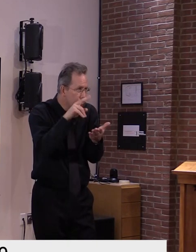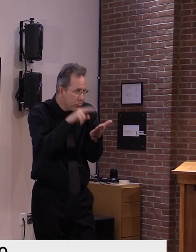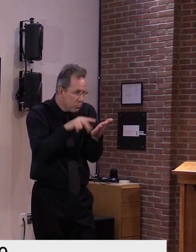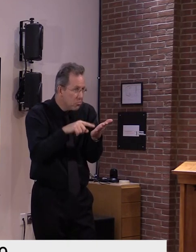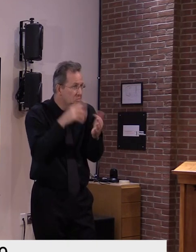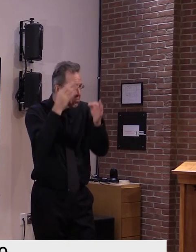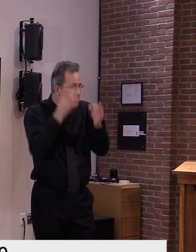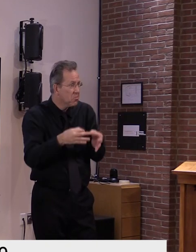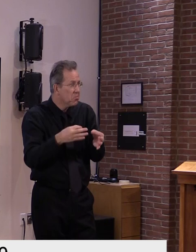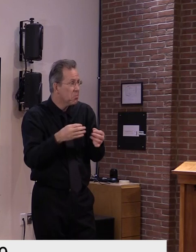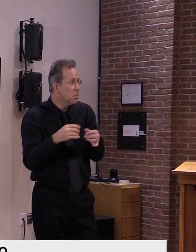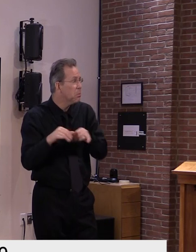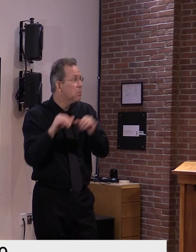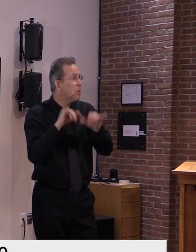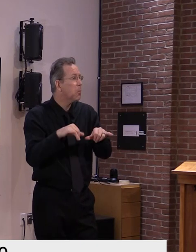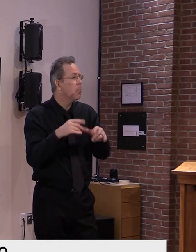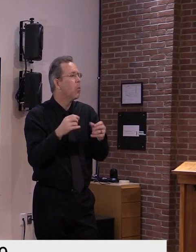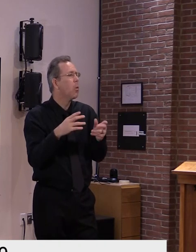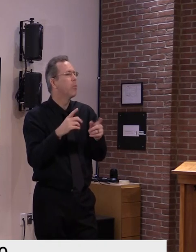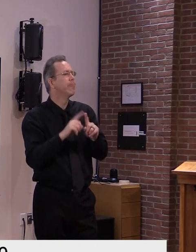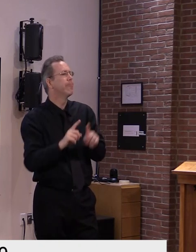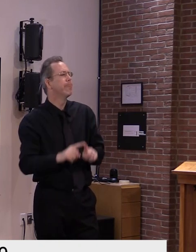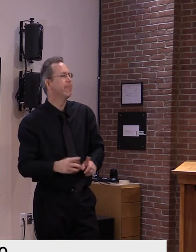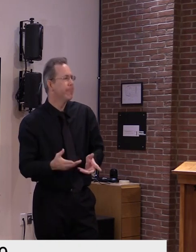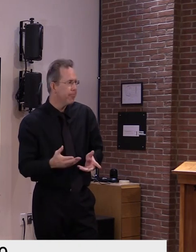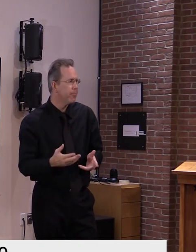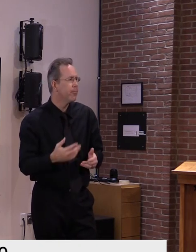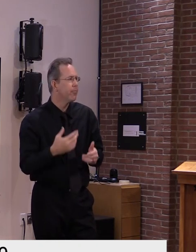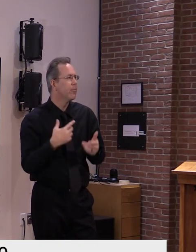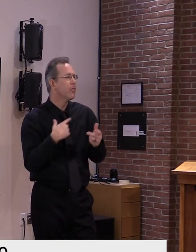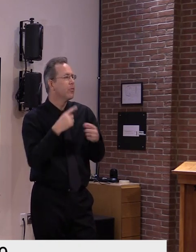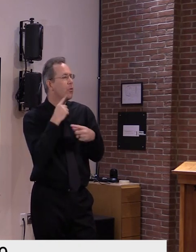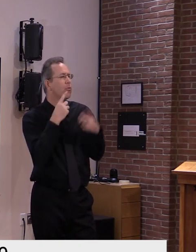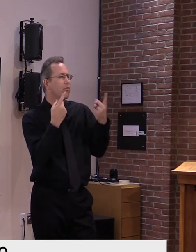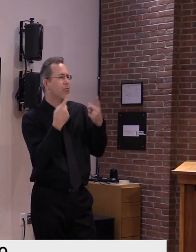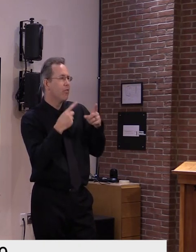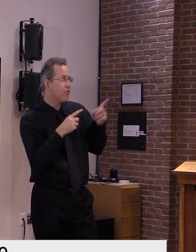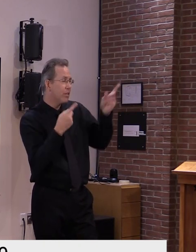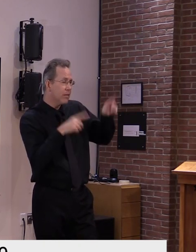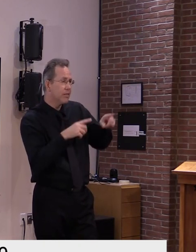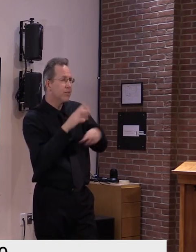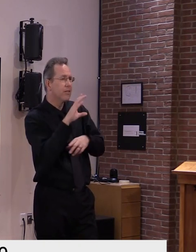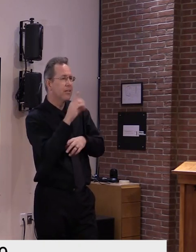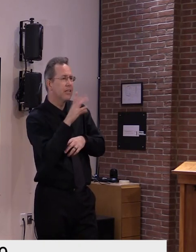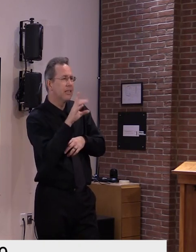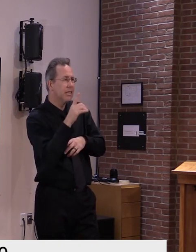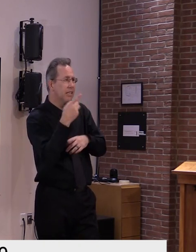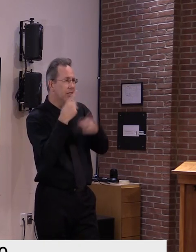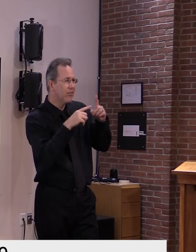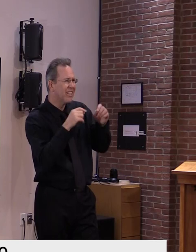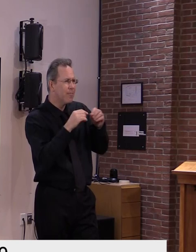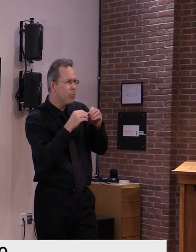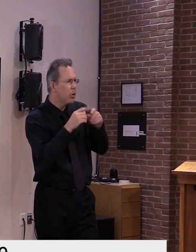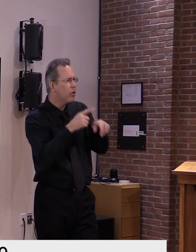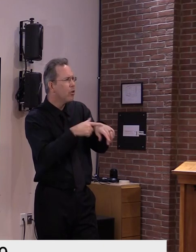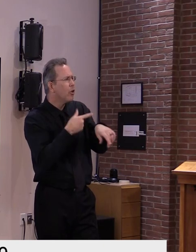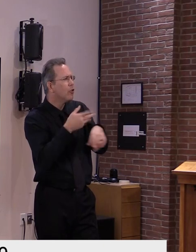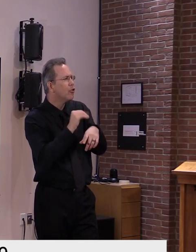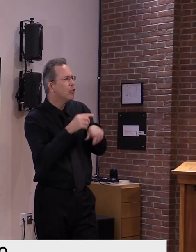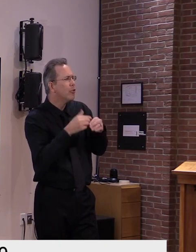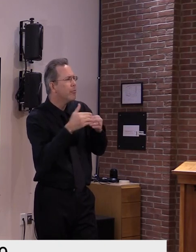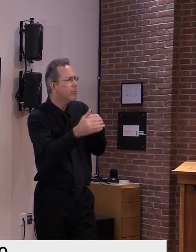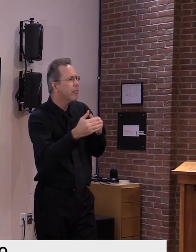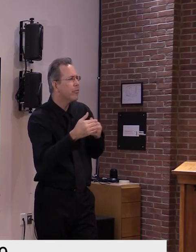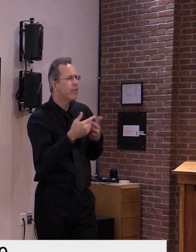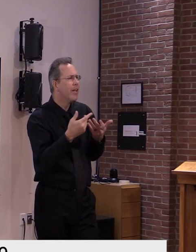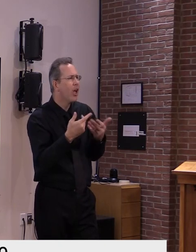the CDC should be thinking about more, and it's not something we've been meeting with them on. We have enough